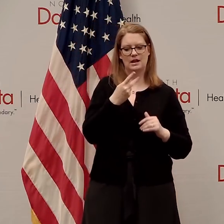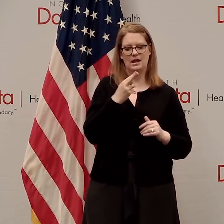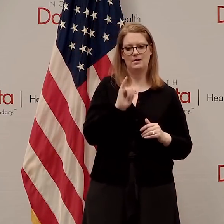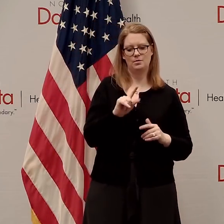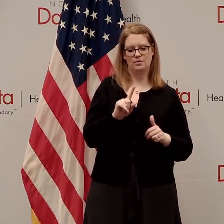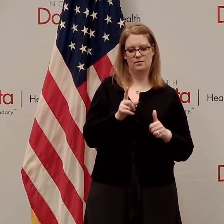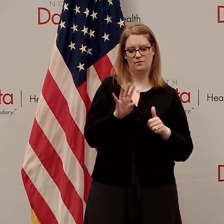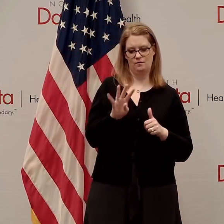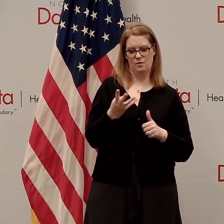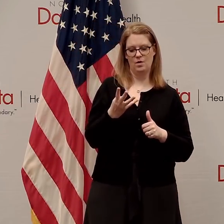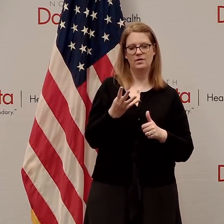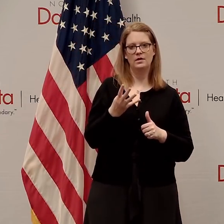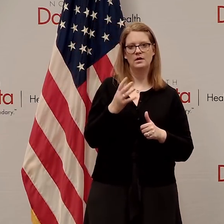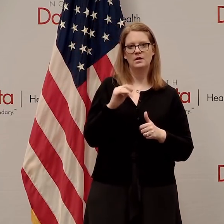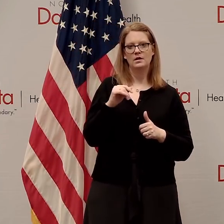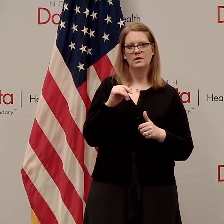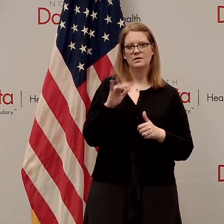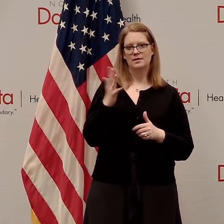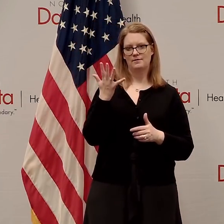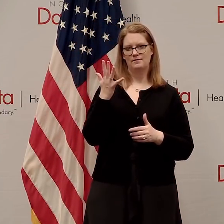unemployment insurance at